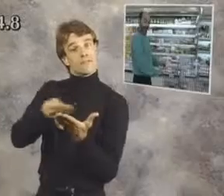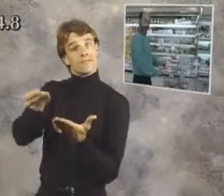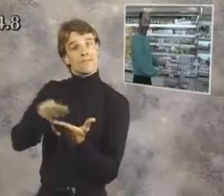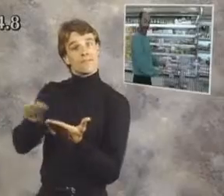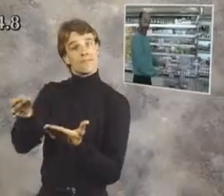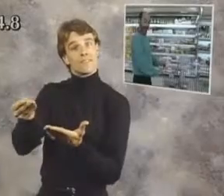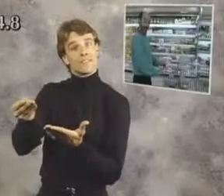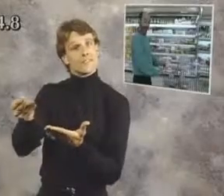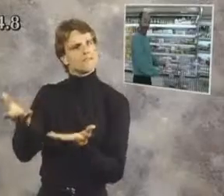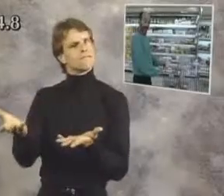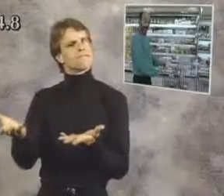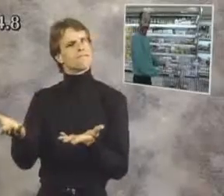Shopping.